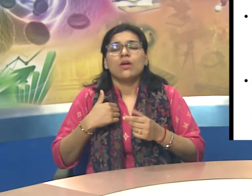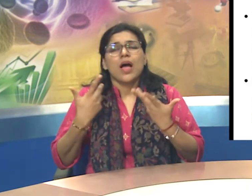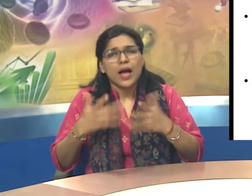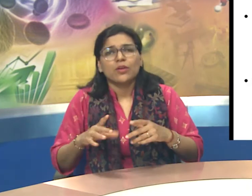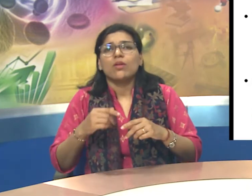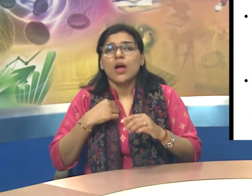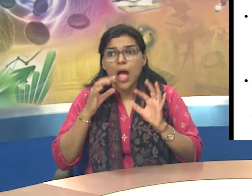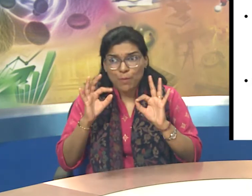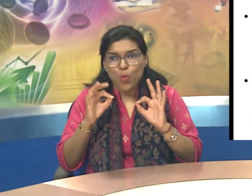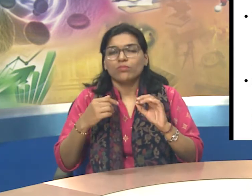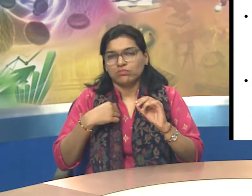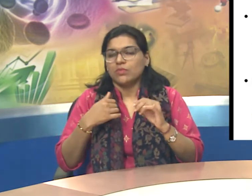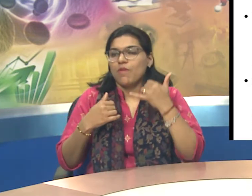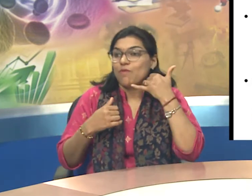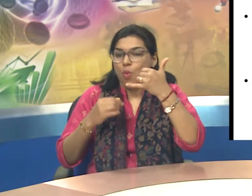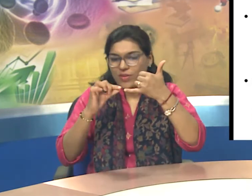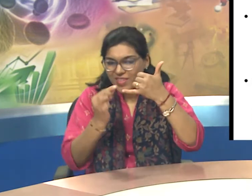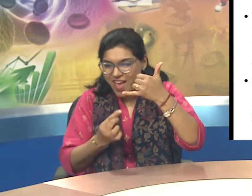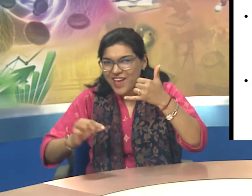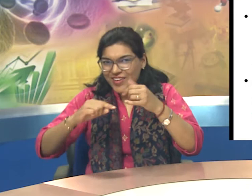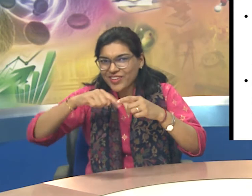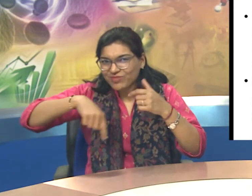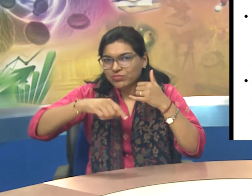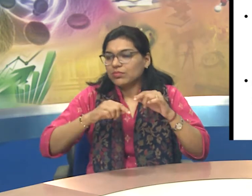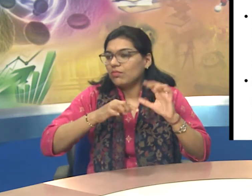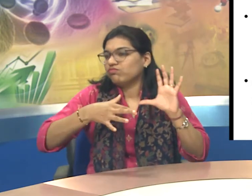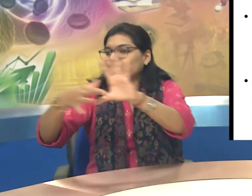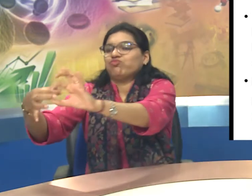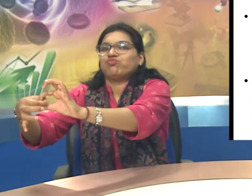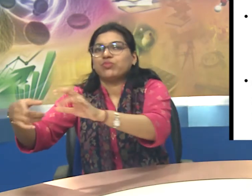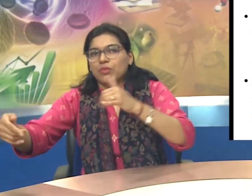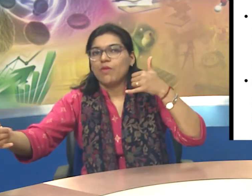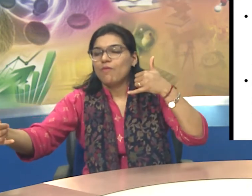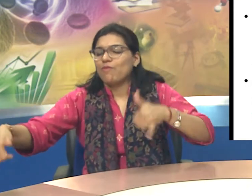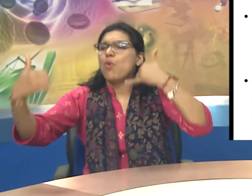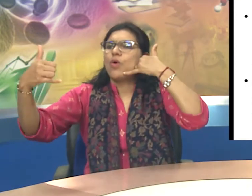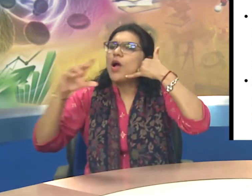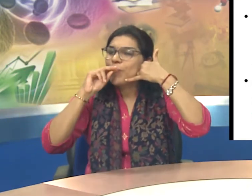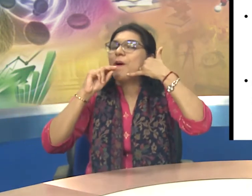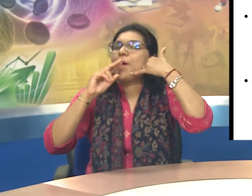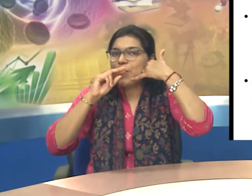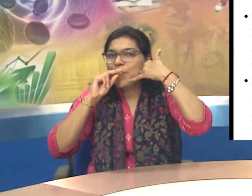Telephone is mostly preferred as it helps in